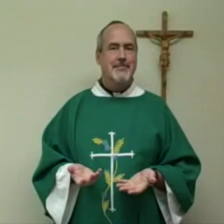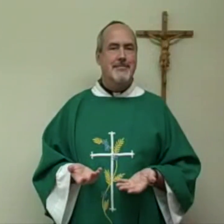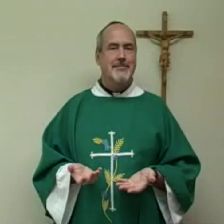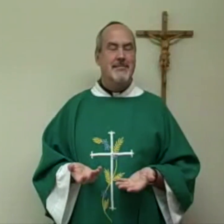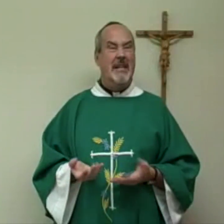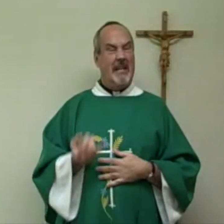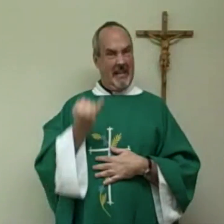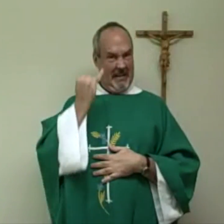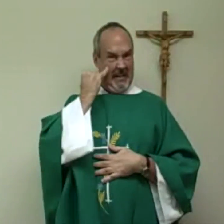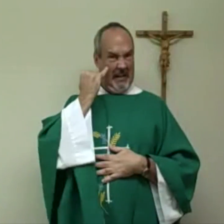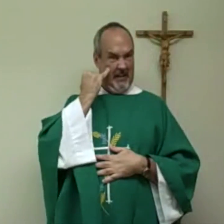new ideas?